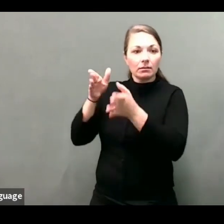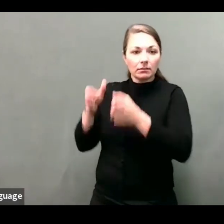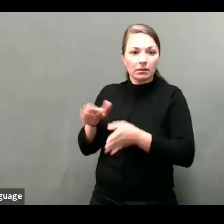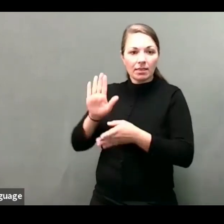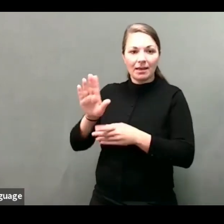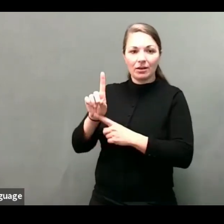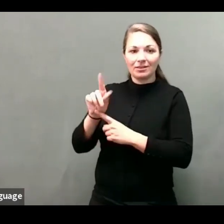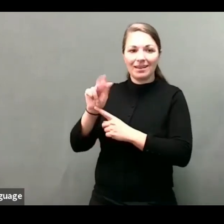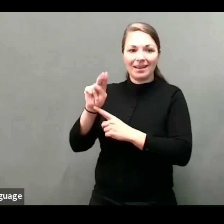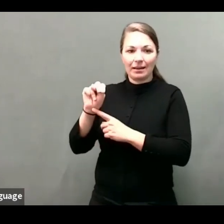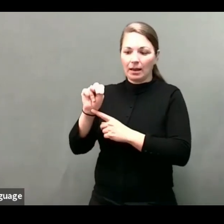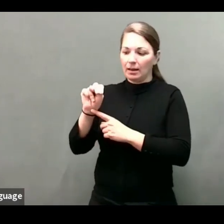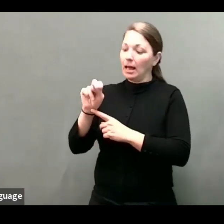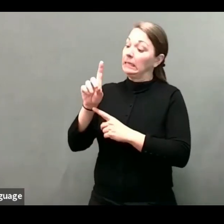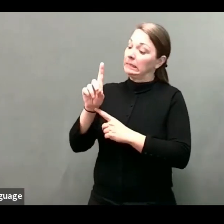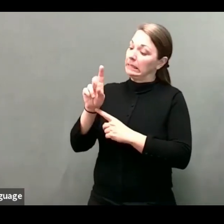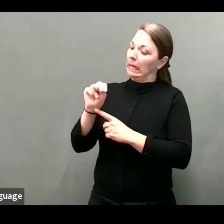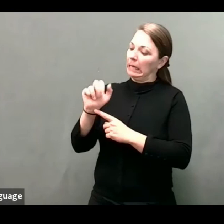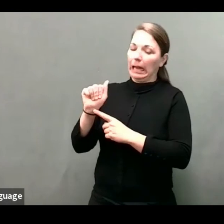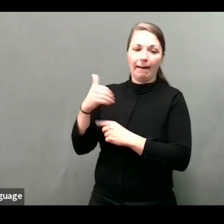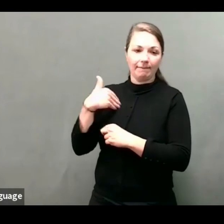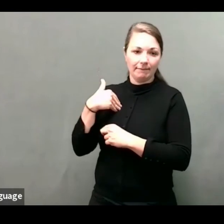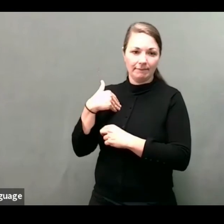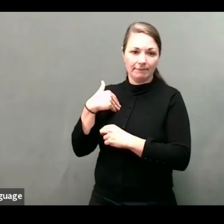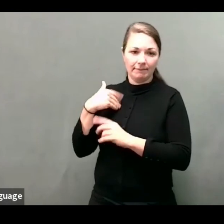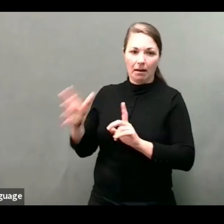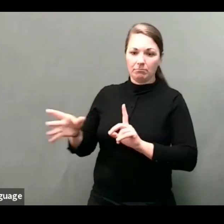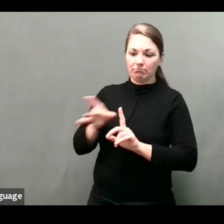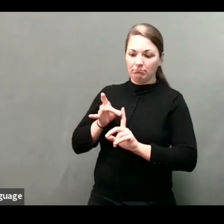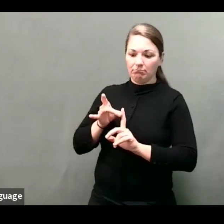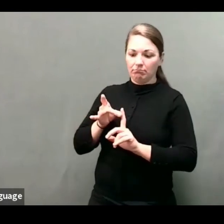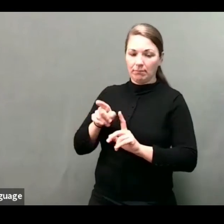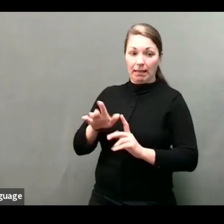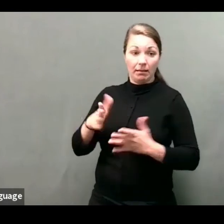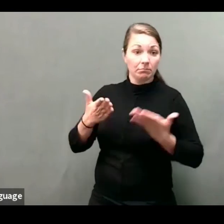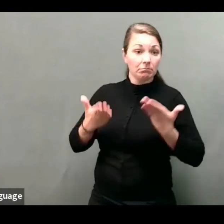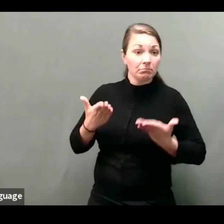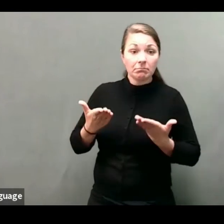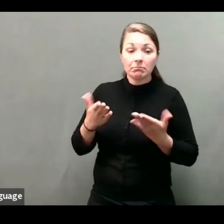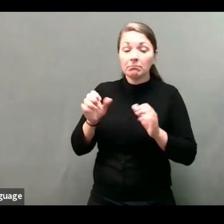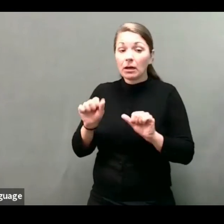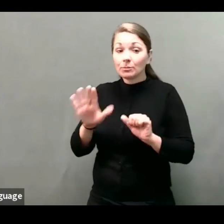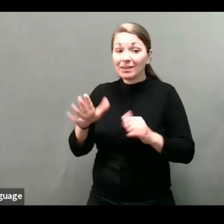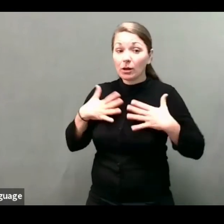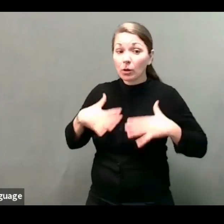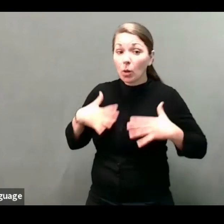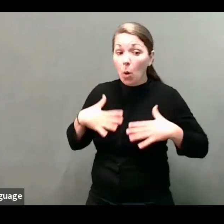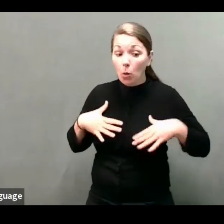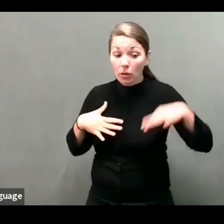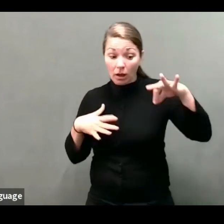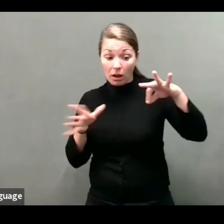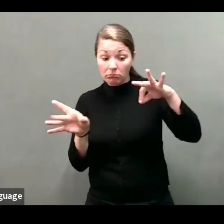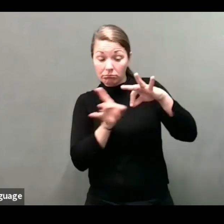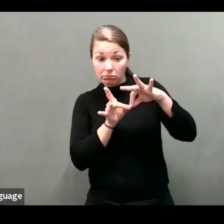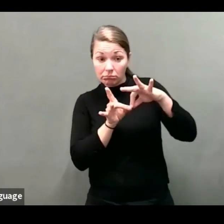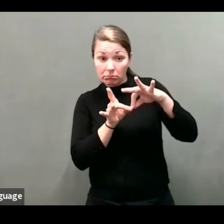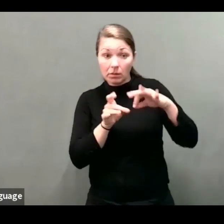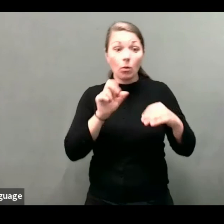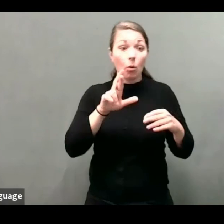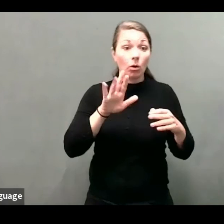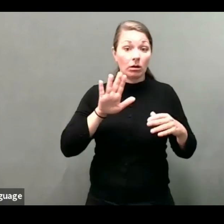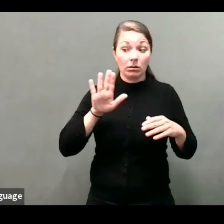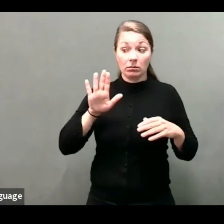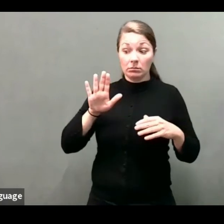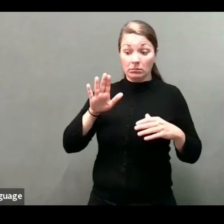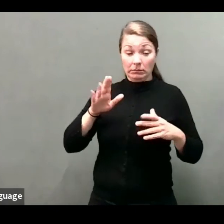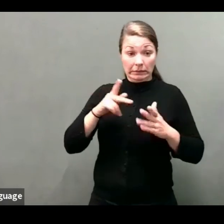might be found. So that might be on the patient's clothing. It could be on their body, and